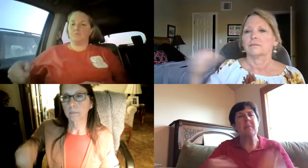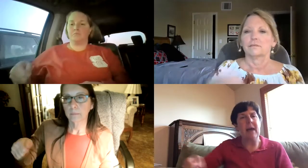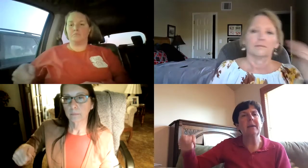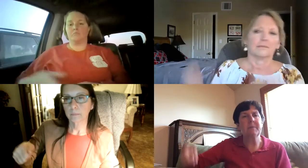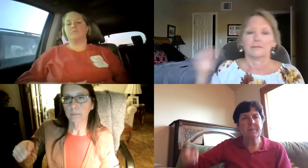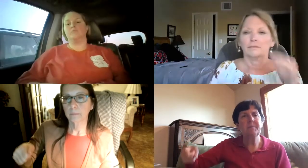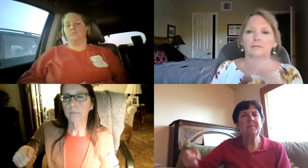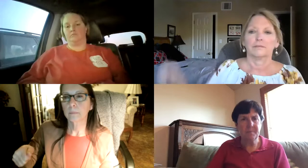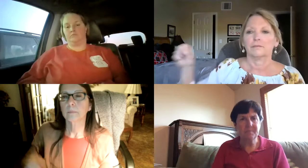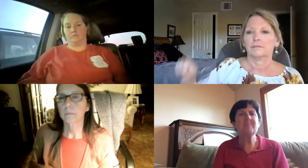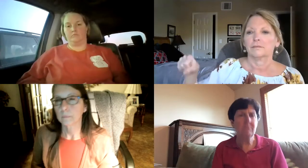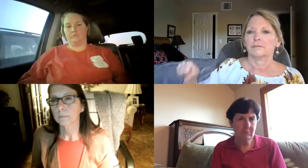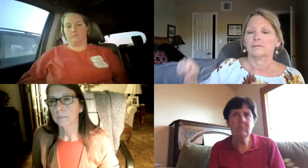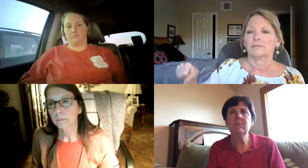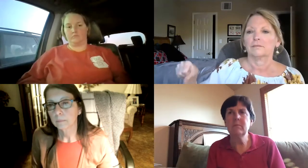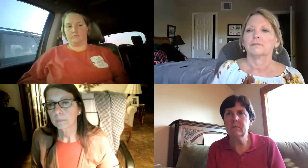my bag.